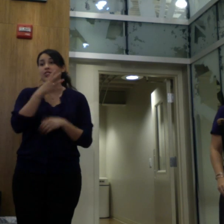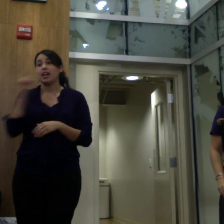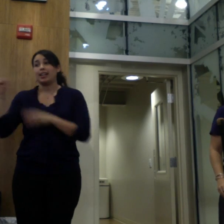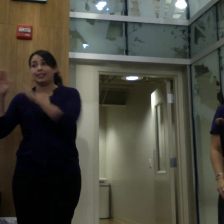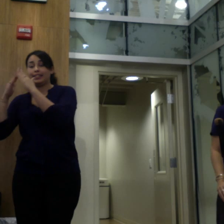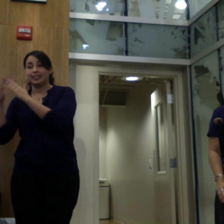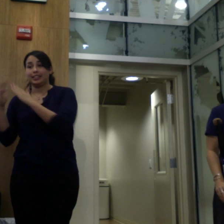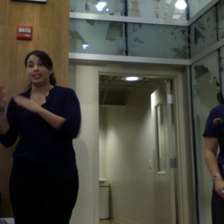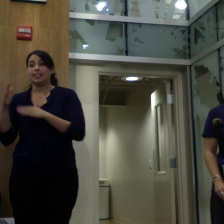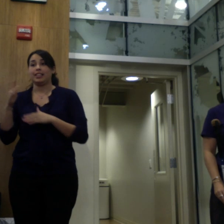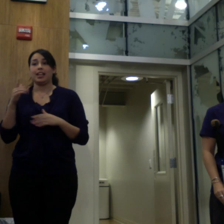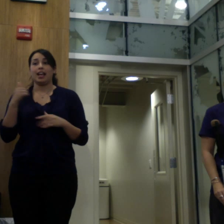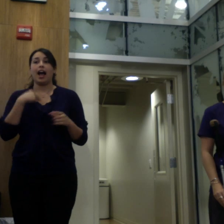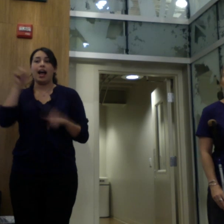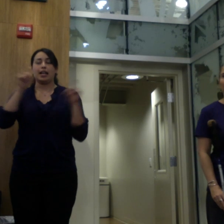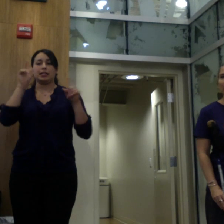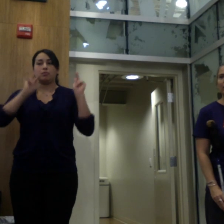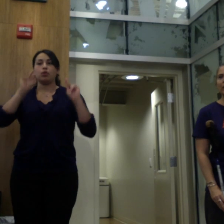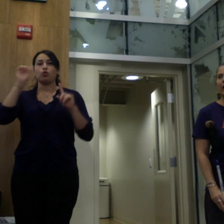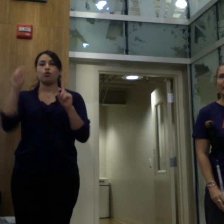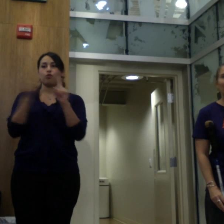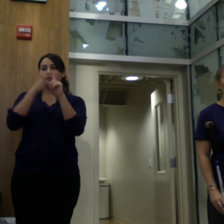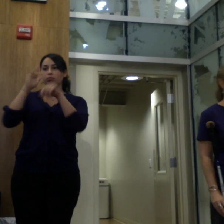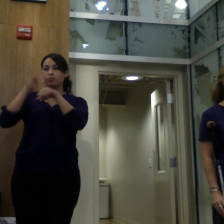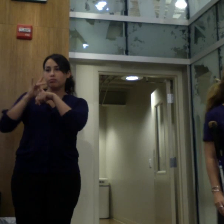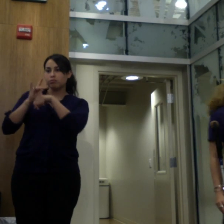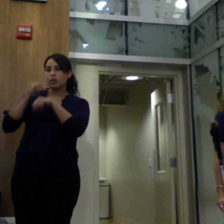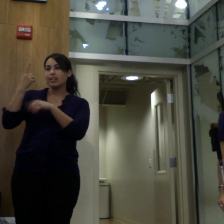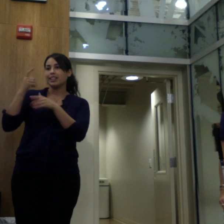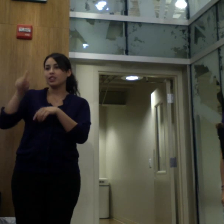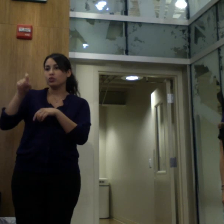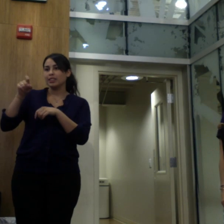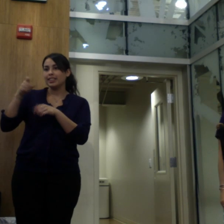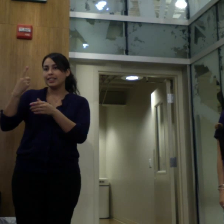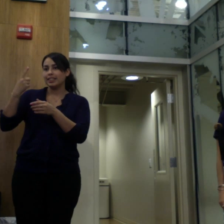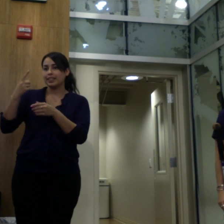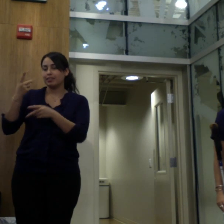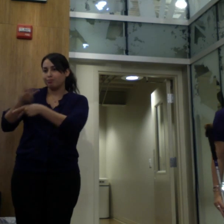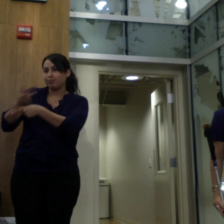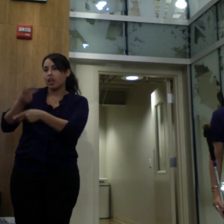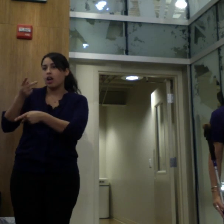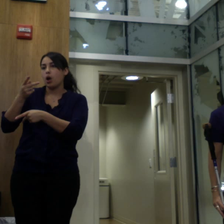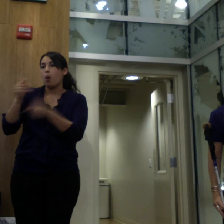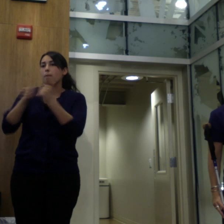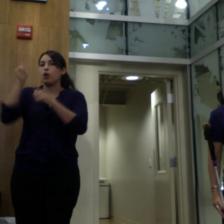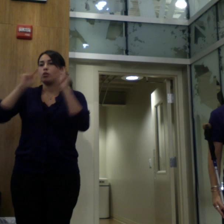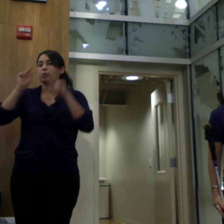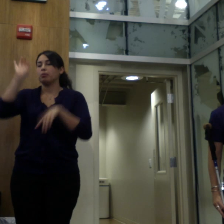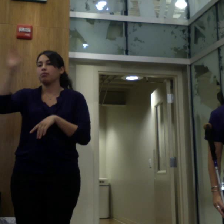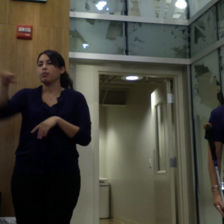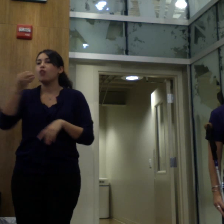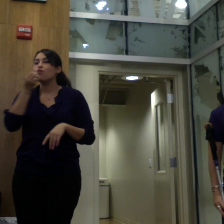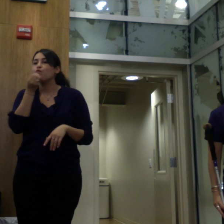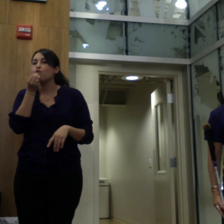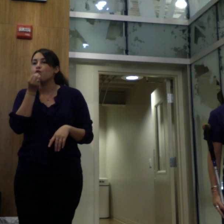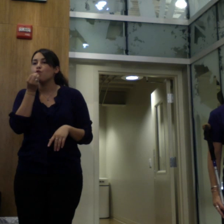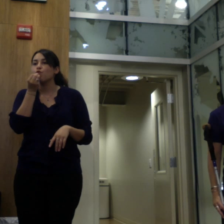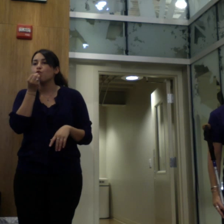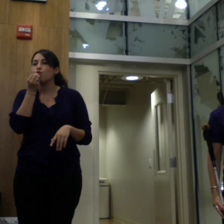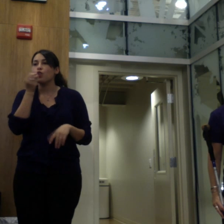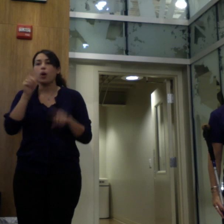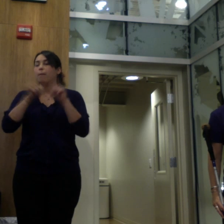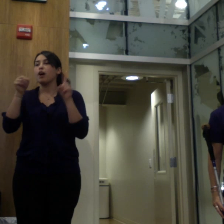what their first concern is on what they need to take care of, food is usually the first thing people always throw out at me. and it should be